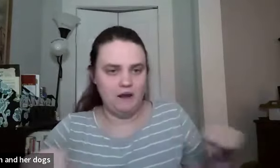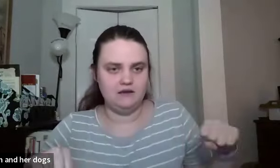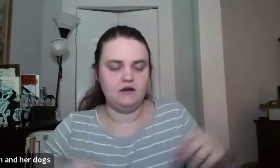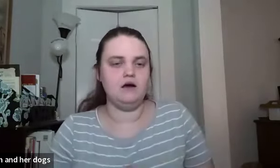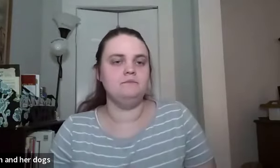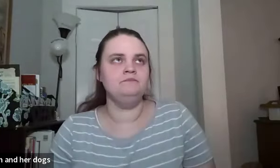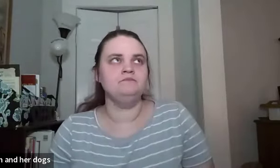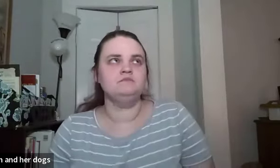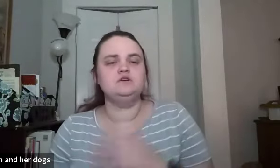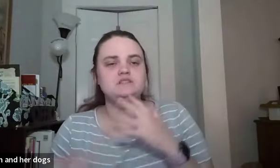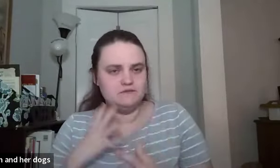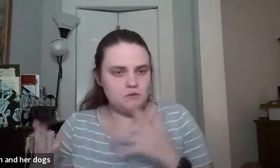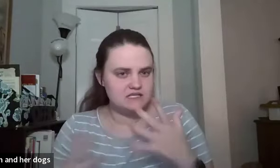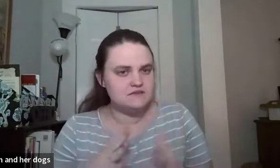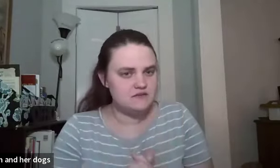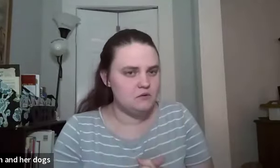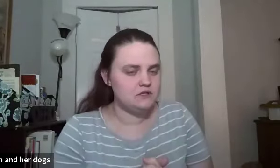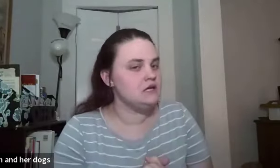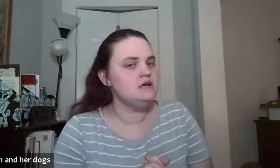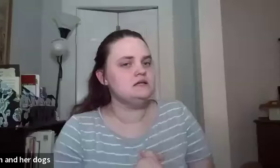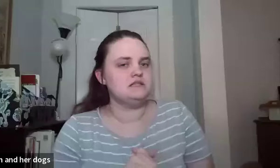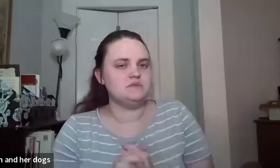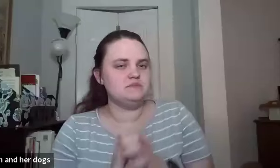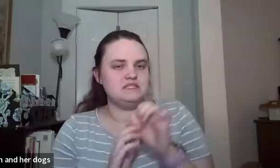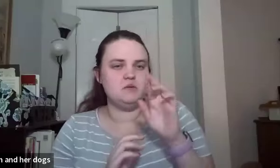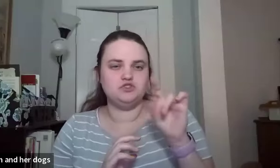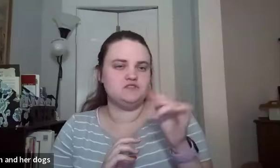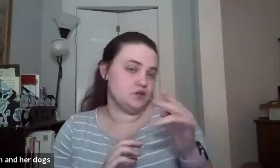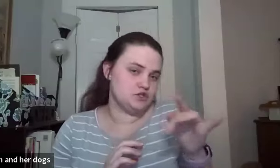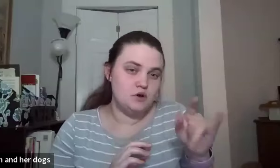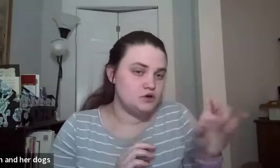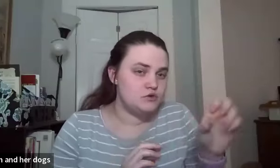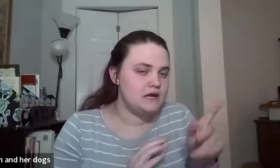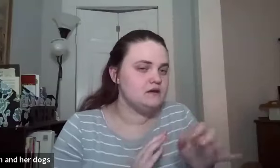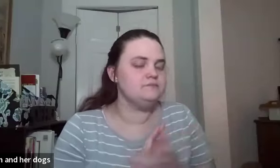Earthquake. There are different ways I've seen that one. Sometimes I see people just fingerspell earthquake.